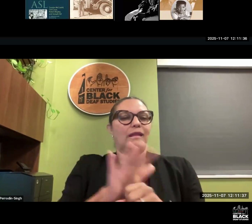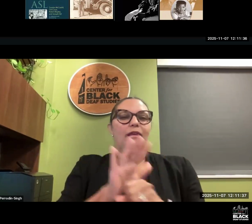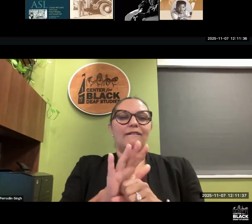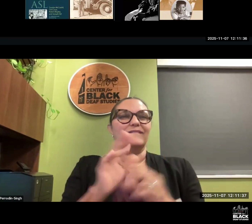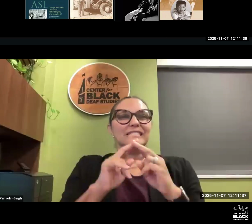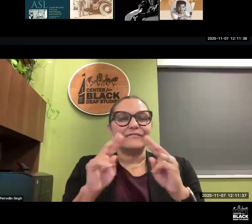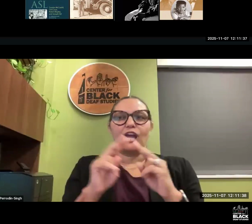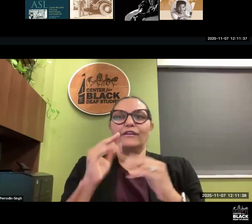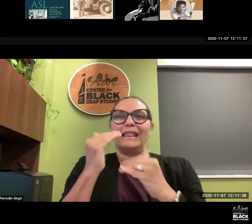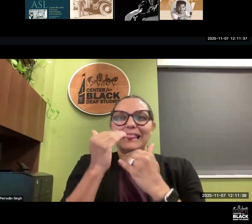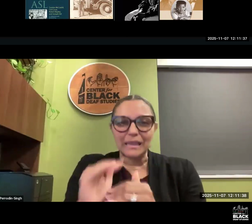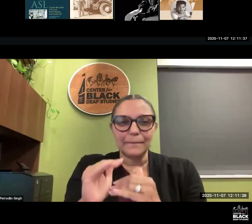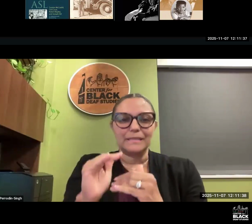again.